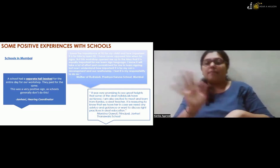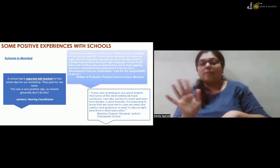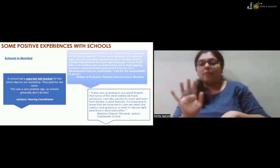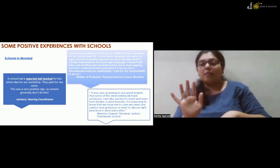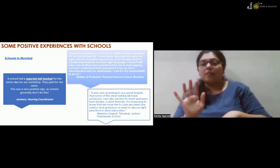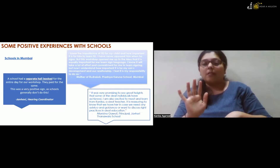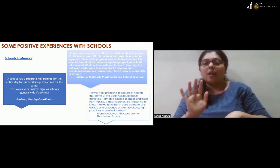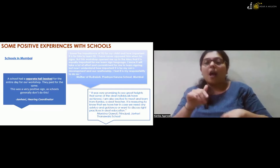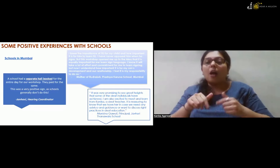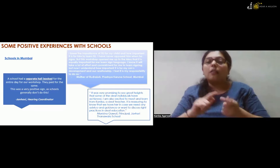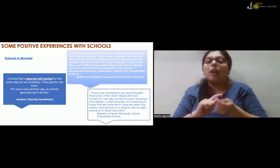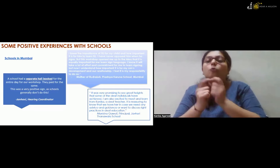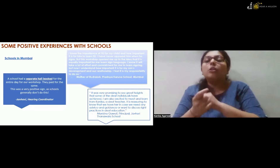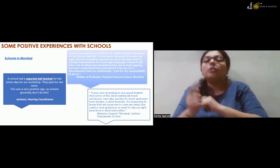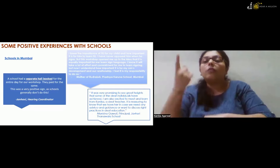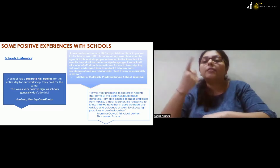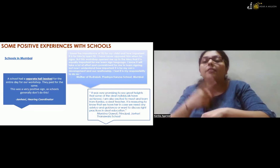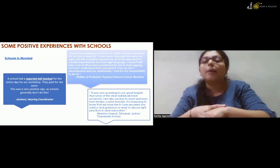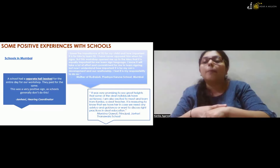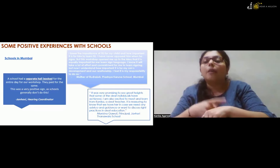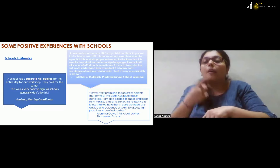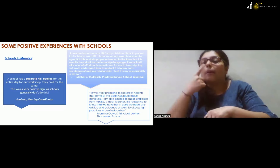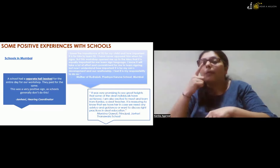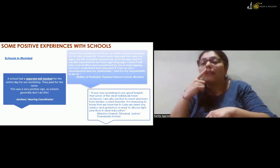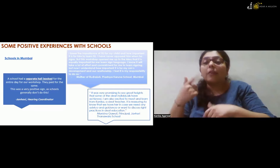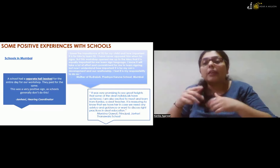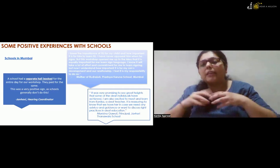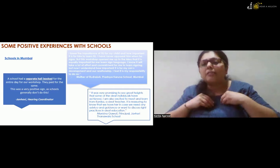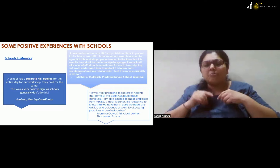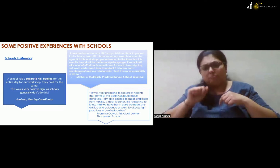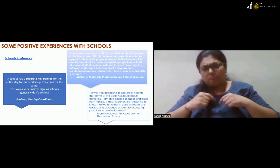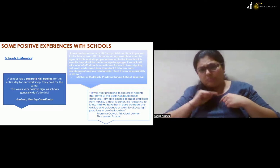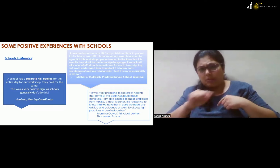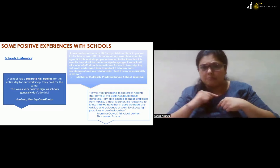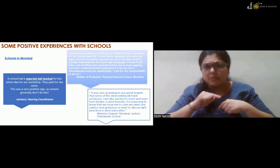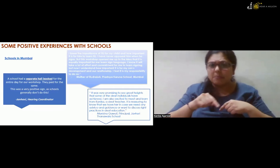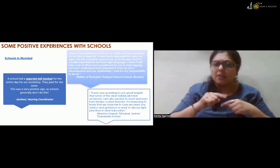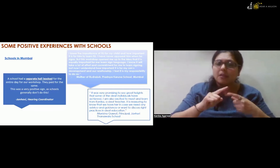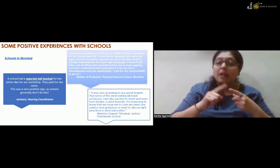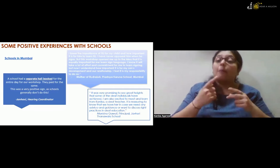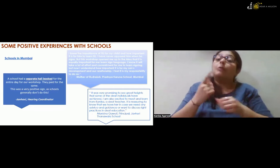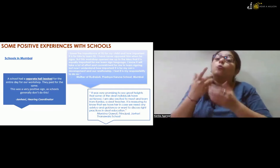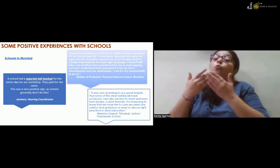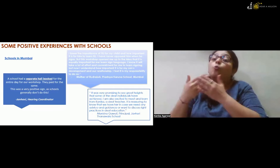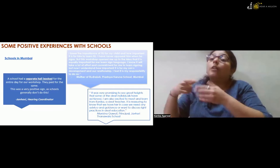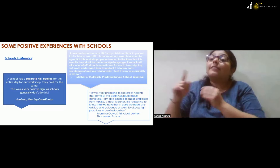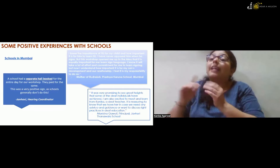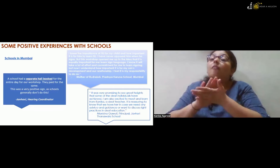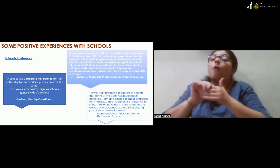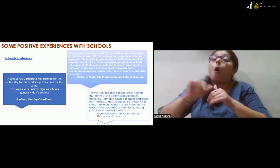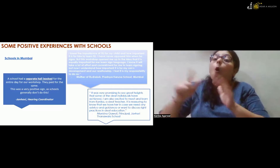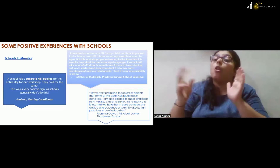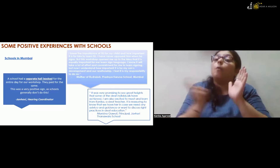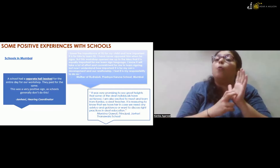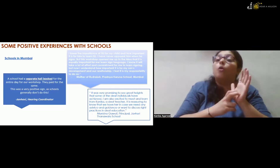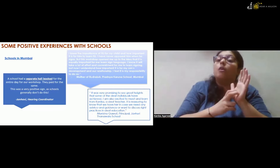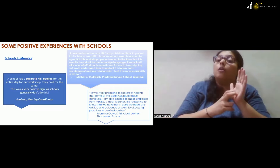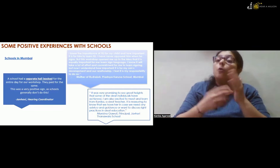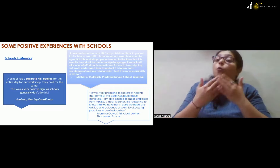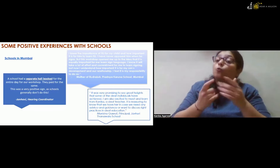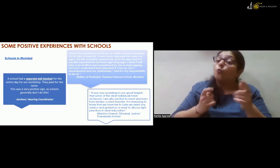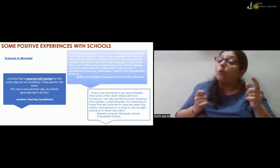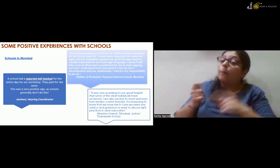there were talks about various workshops and stuff like that, but parents didn't have time or the teachers don't have time. But for the first time, when we had